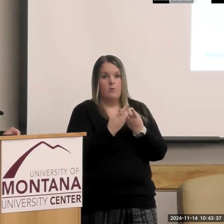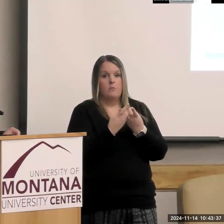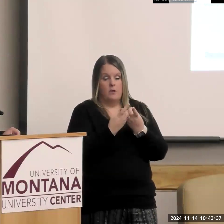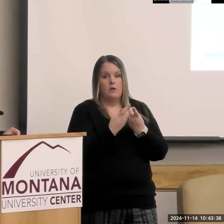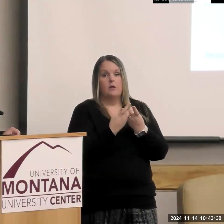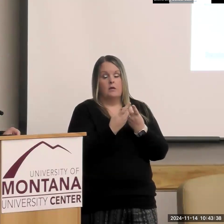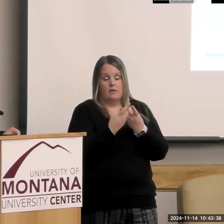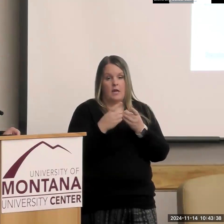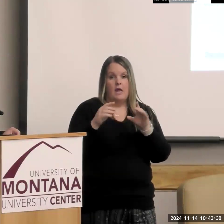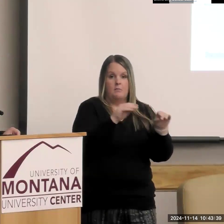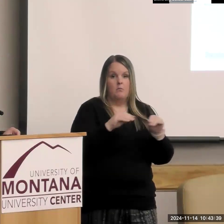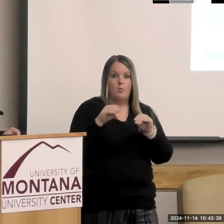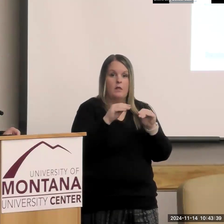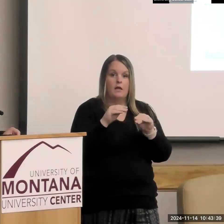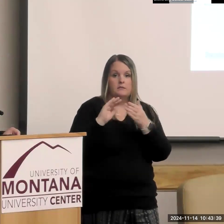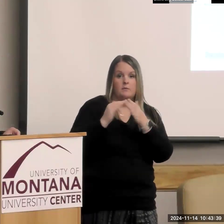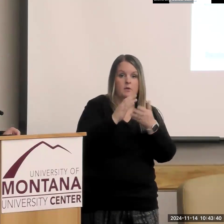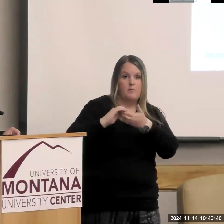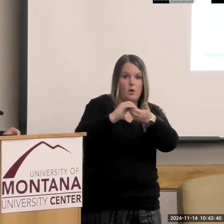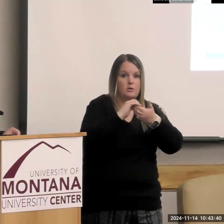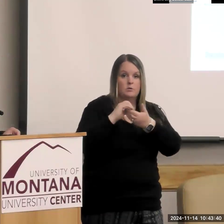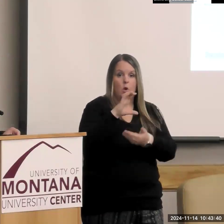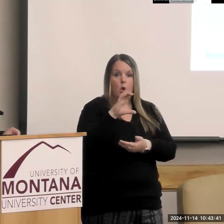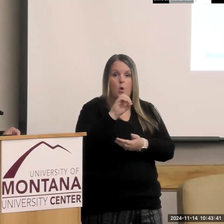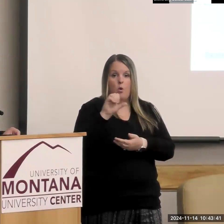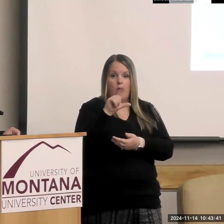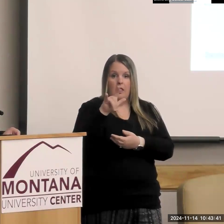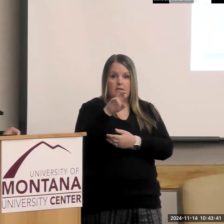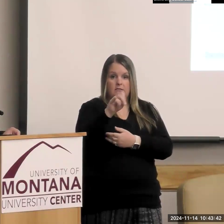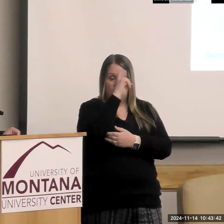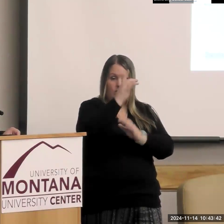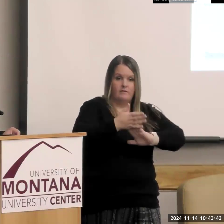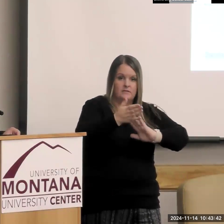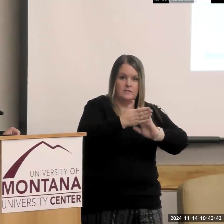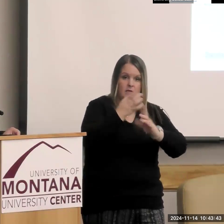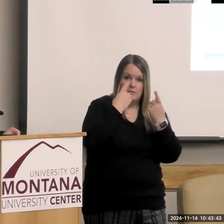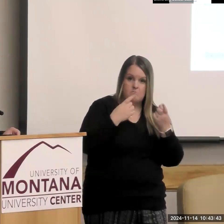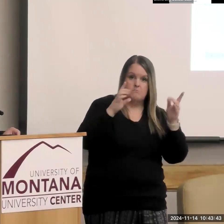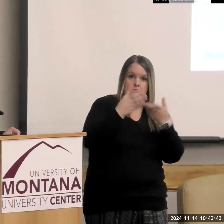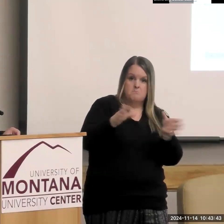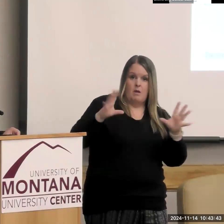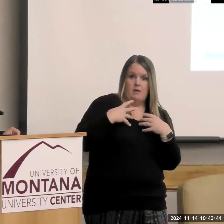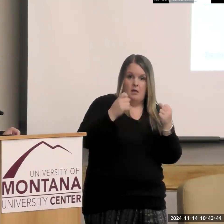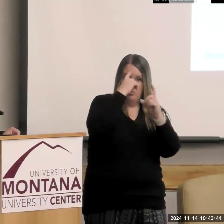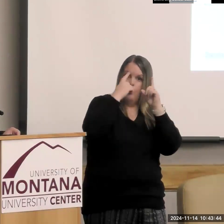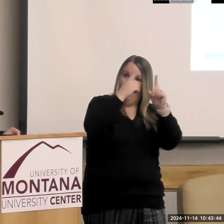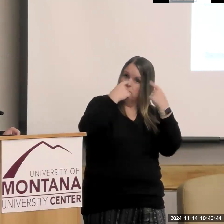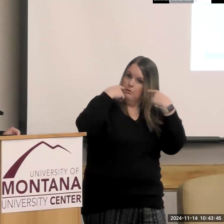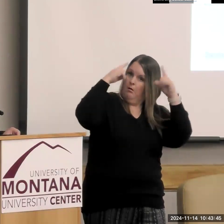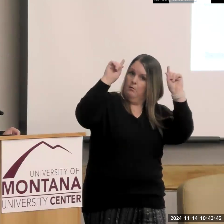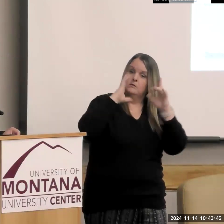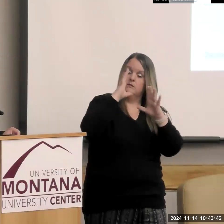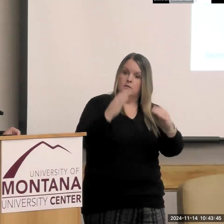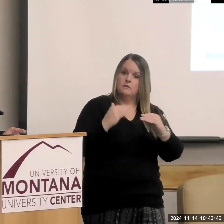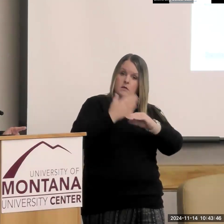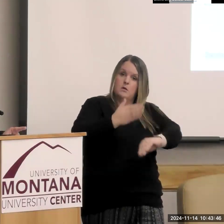community partnerships and coalitions that will facilitate public health goals being accomplished, promote community resilience, and advance the improvement of the